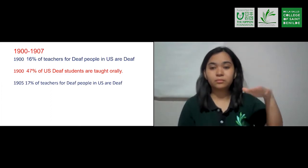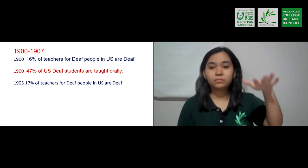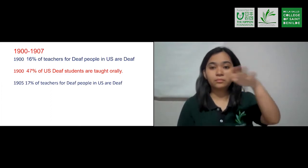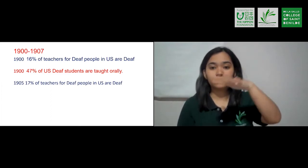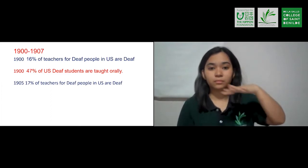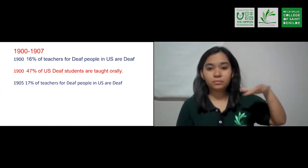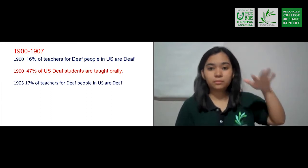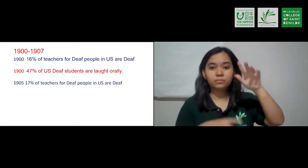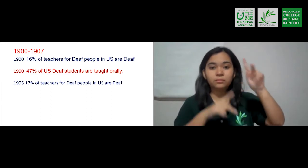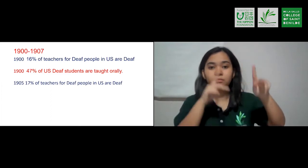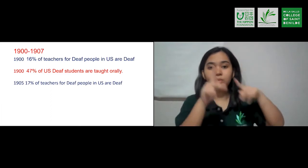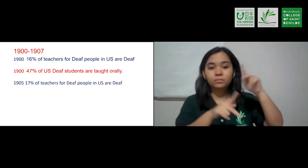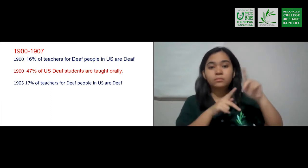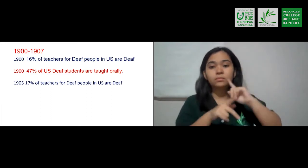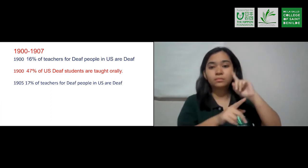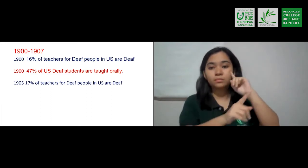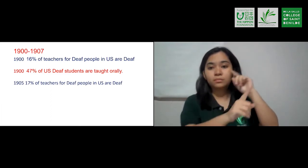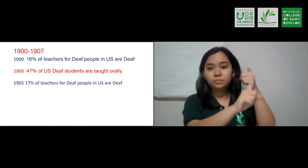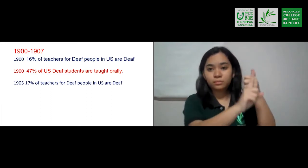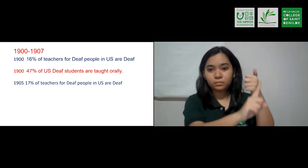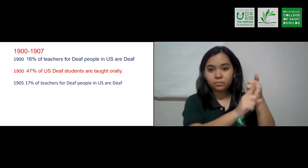In 1905, I believe,